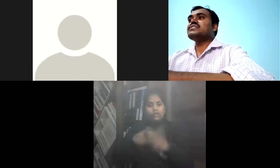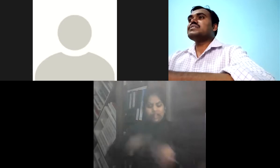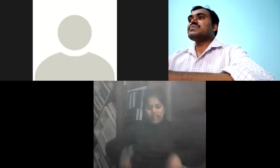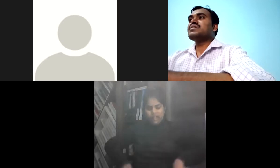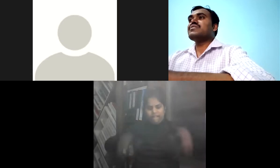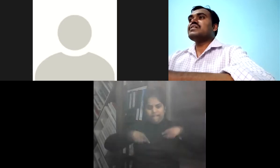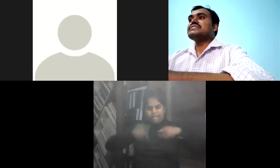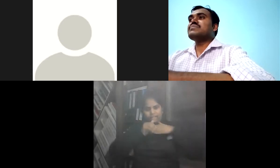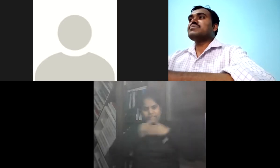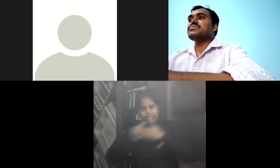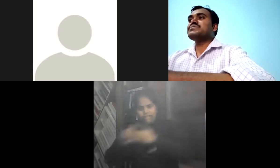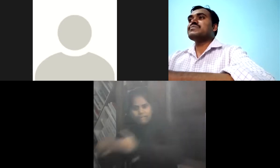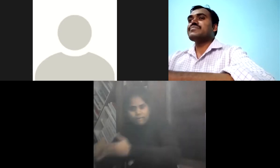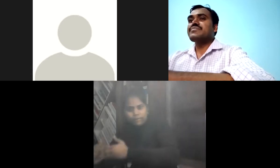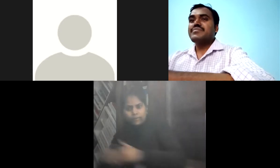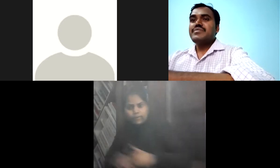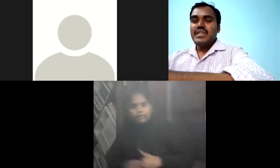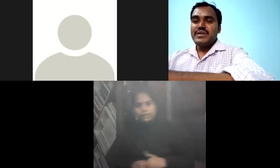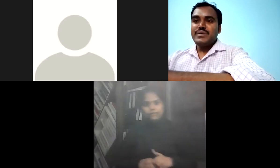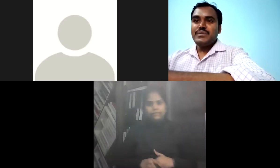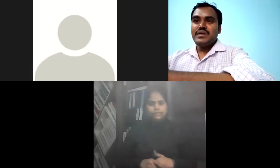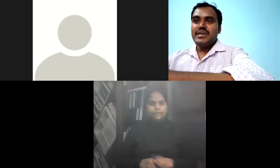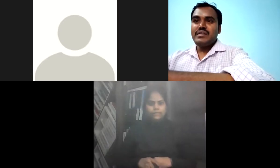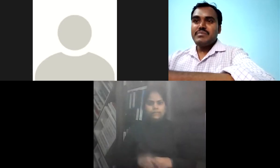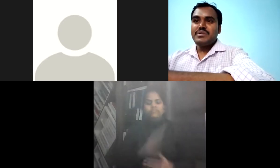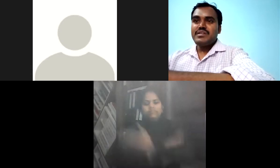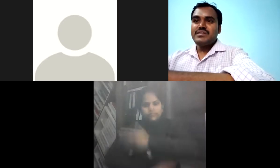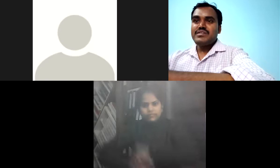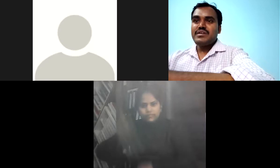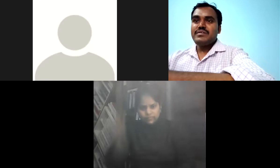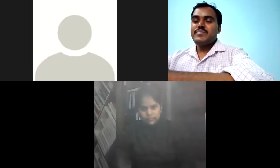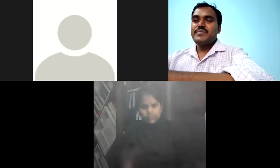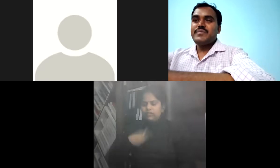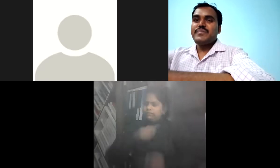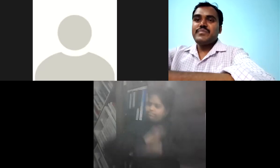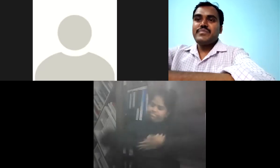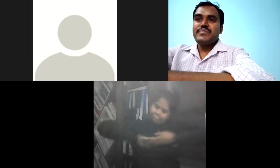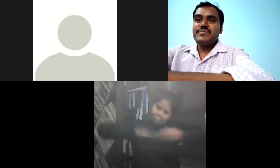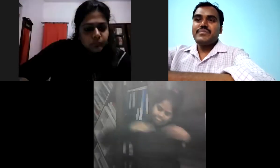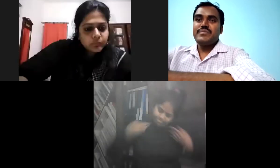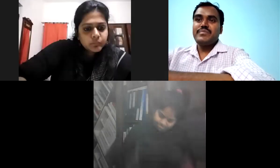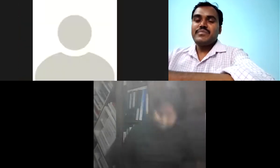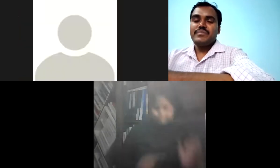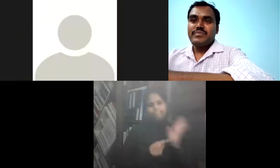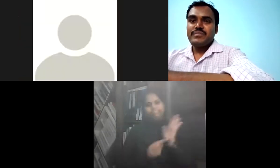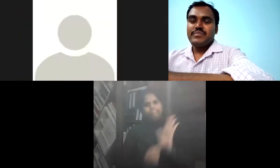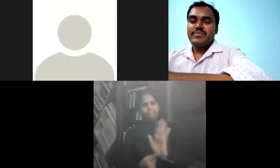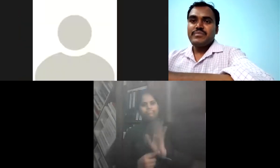really testimony for a disabled person. Thank you. I end my presentation here.